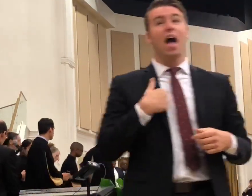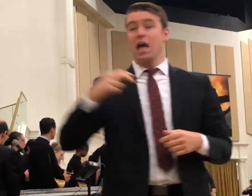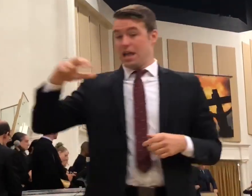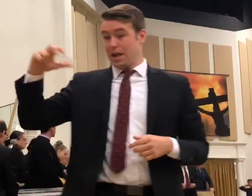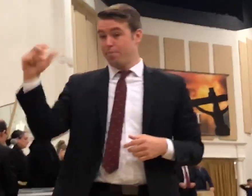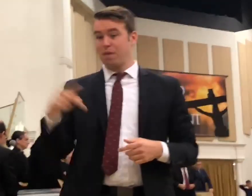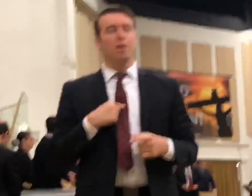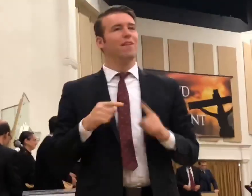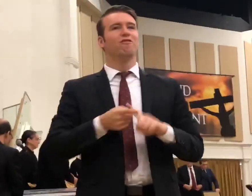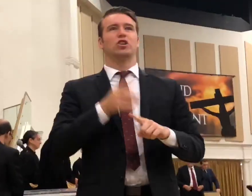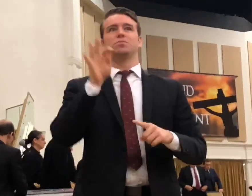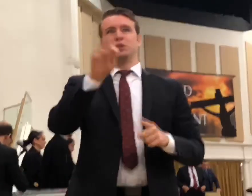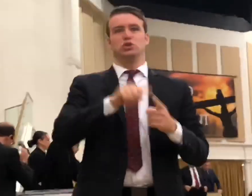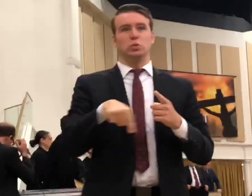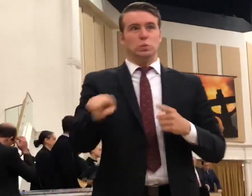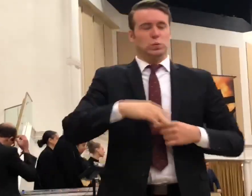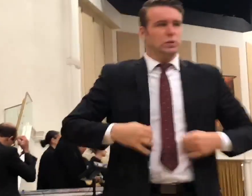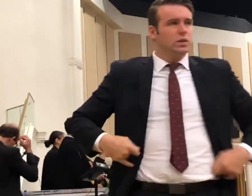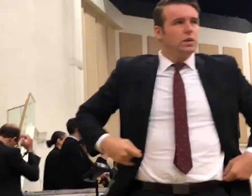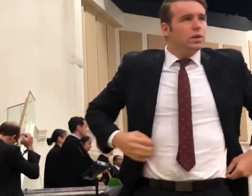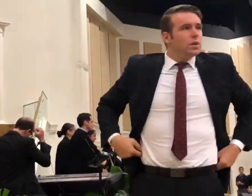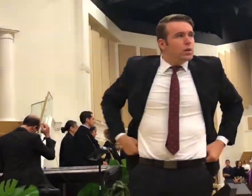returning.